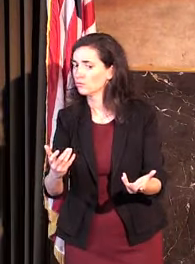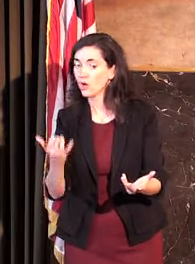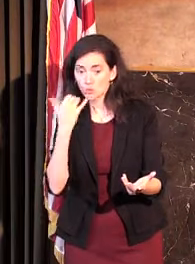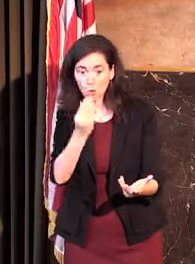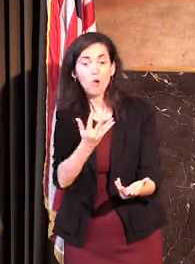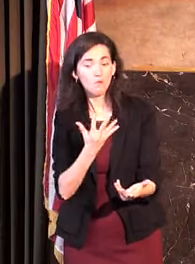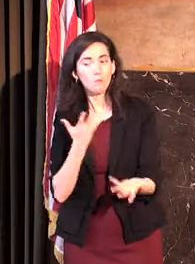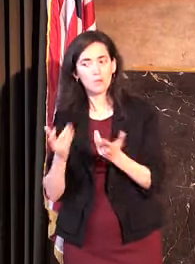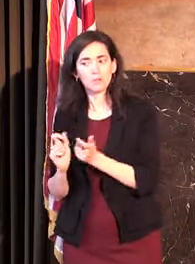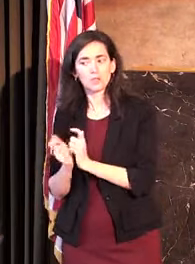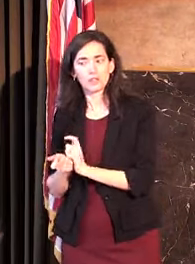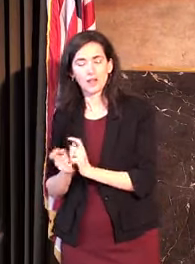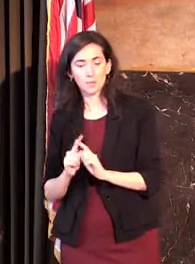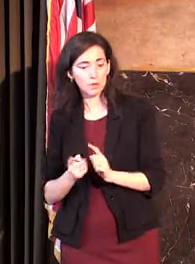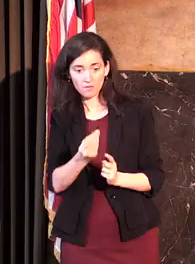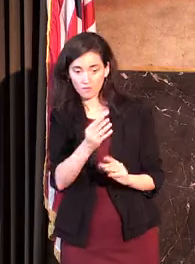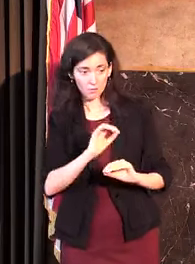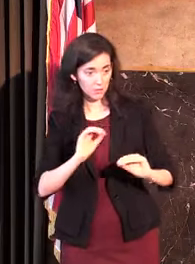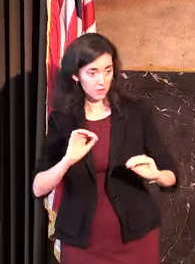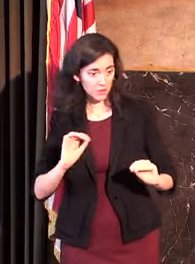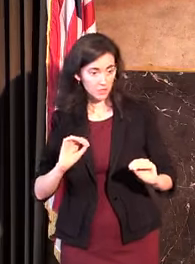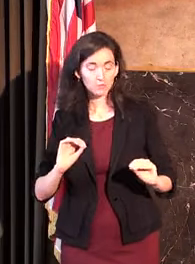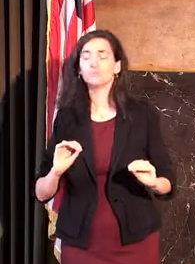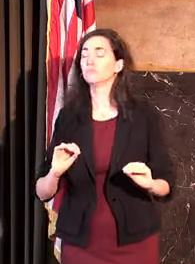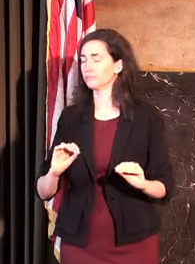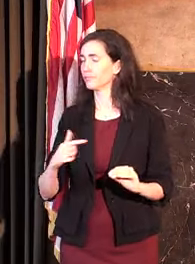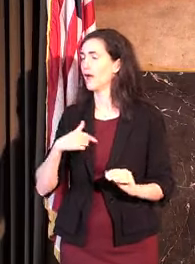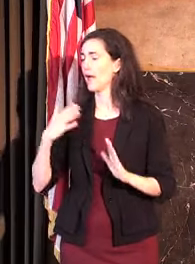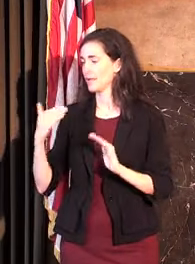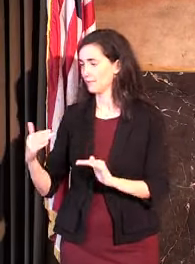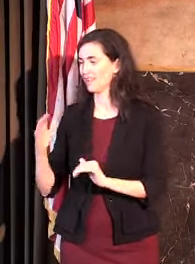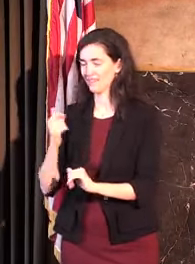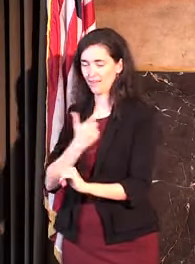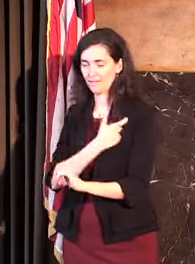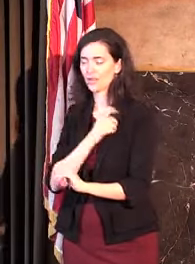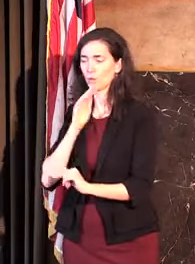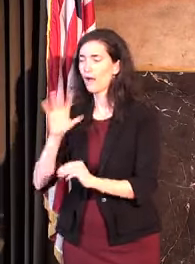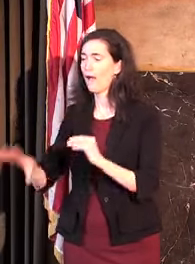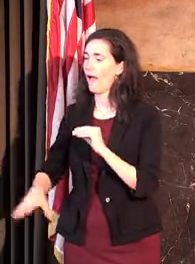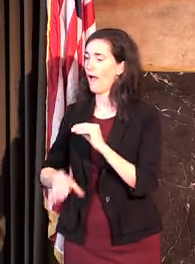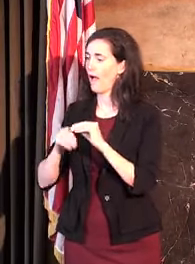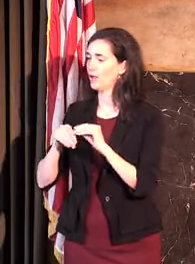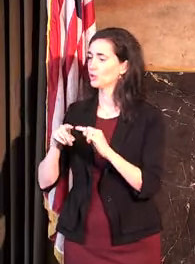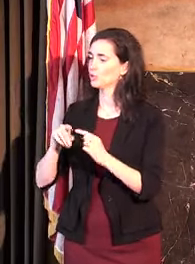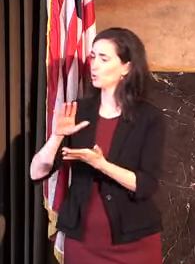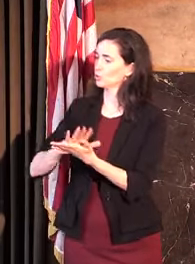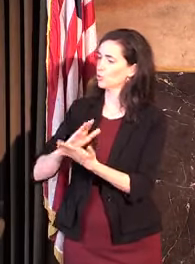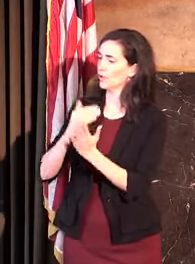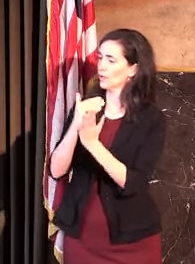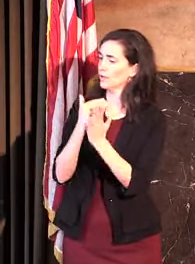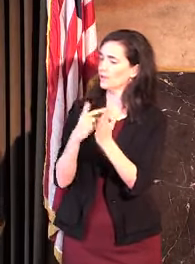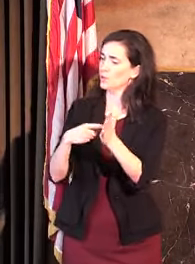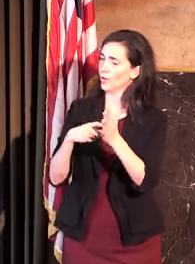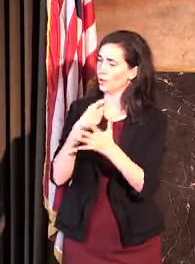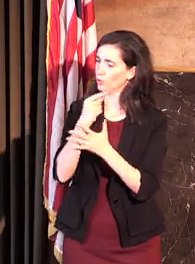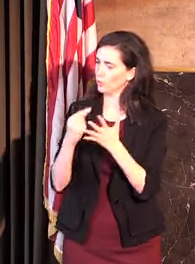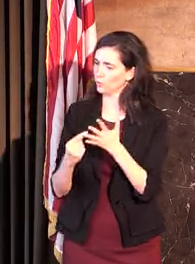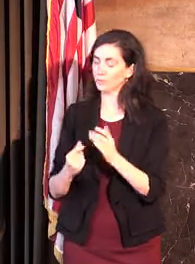I would fully expect that we will be adding the vaccine to the schedule.